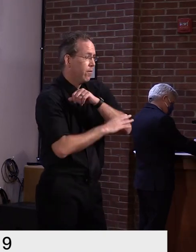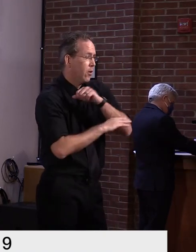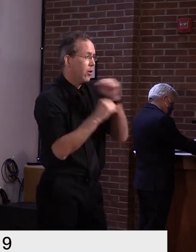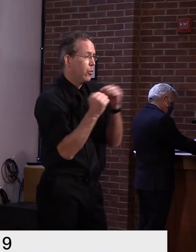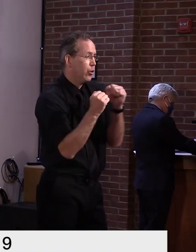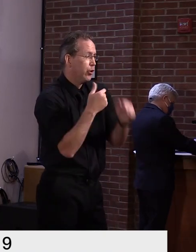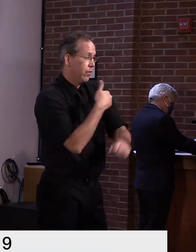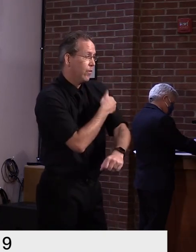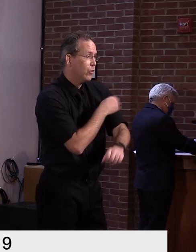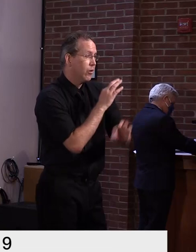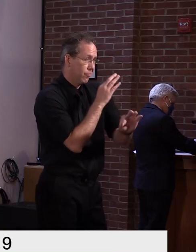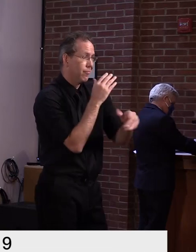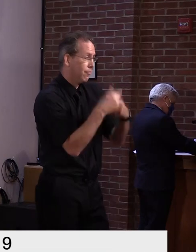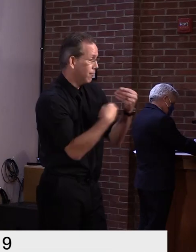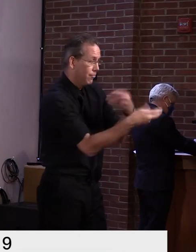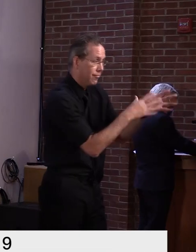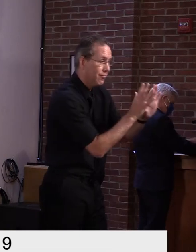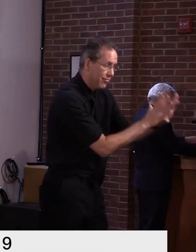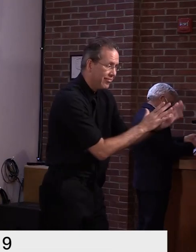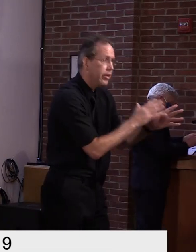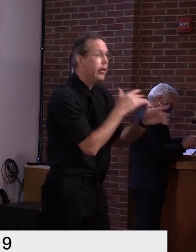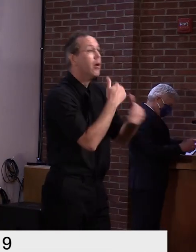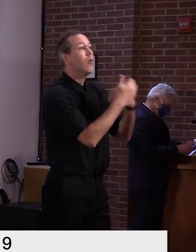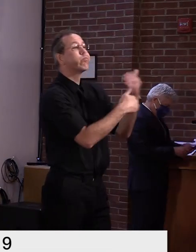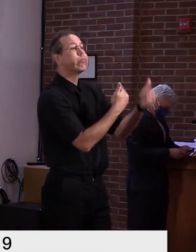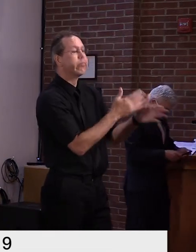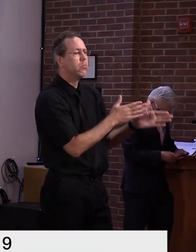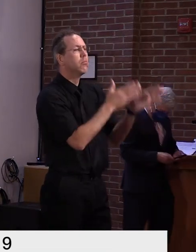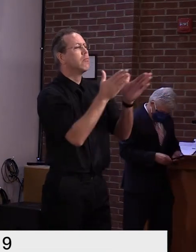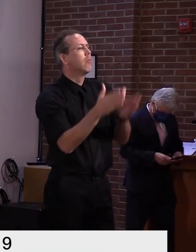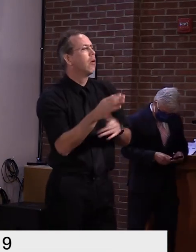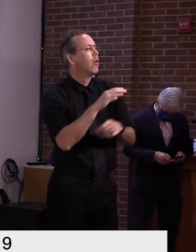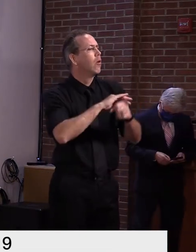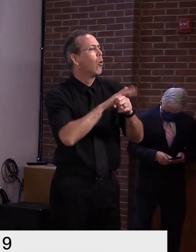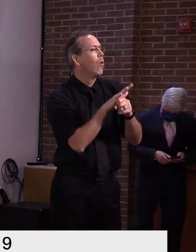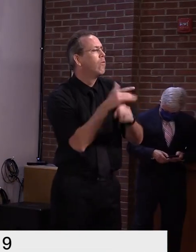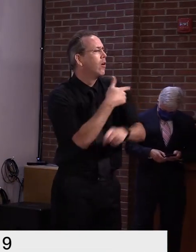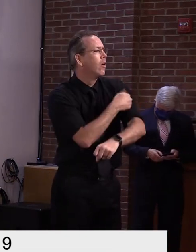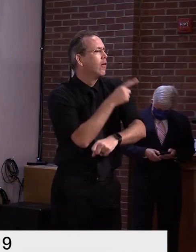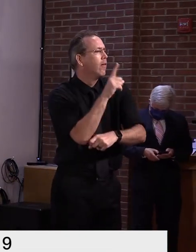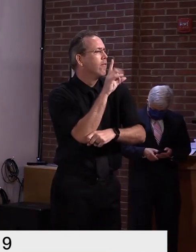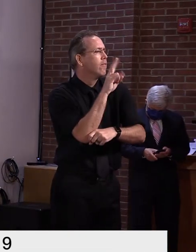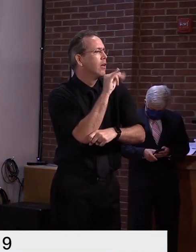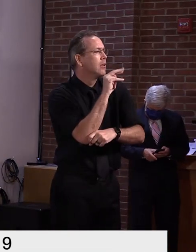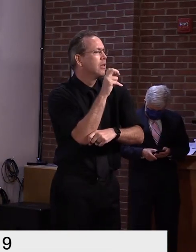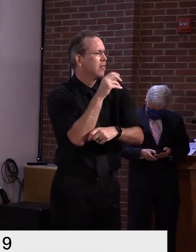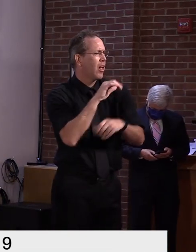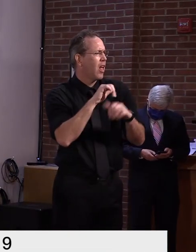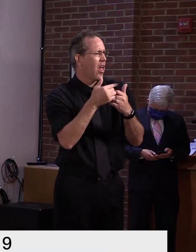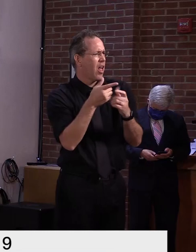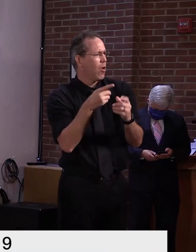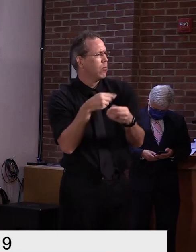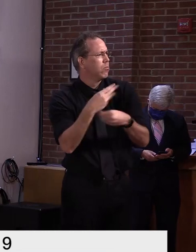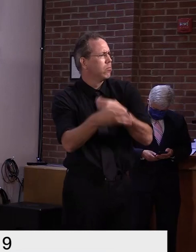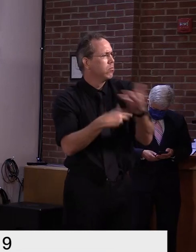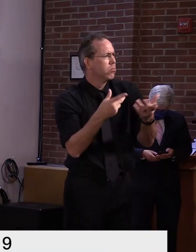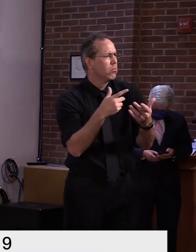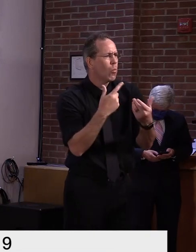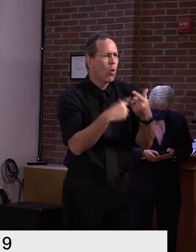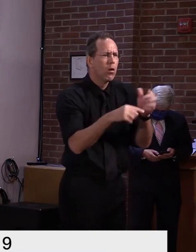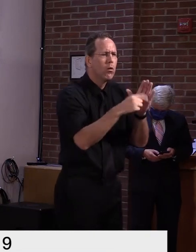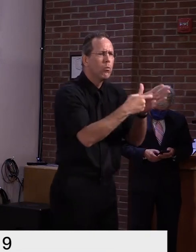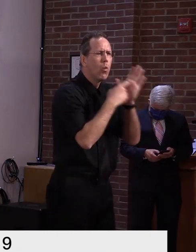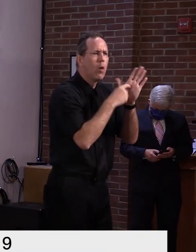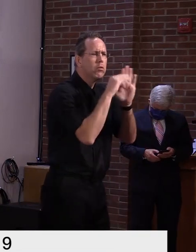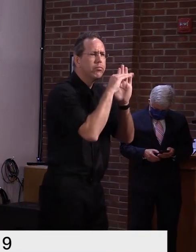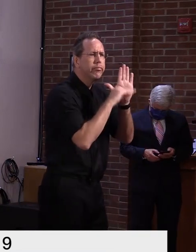but we have a specific team, the vaccine team, that's looking into this and contemplating how we're going to roll this out if